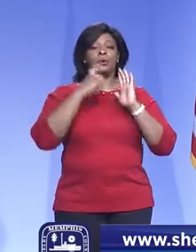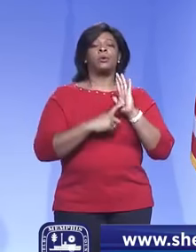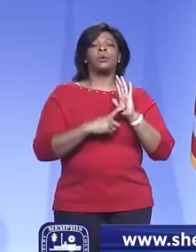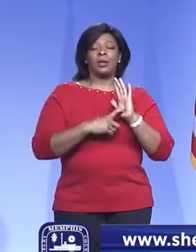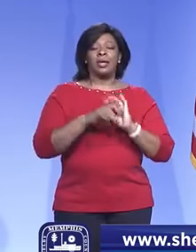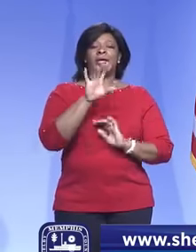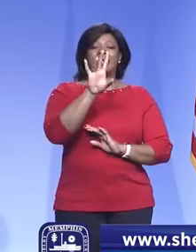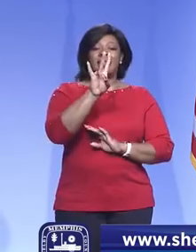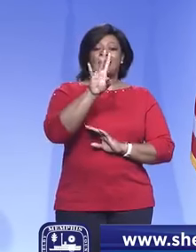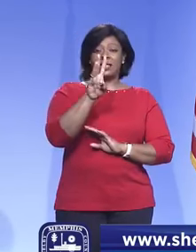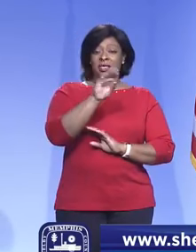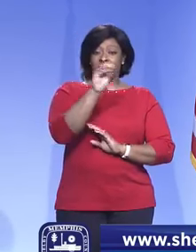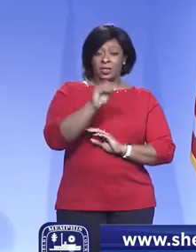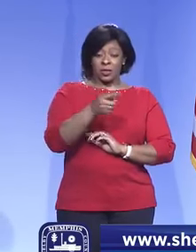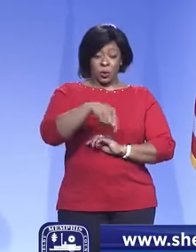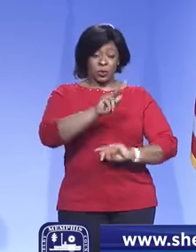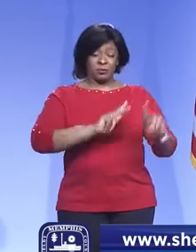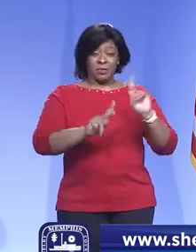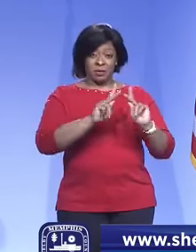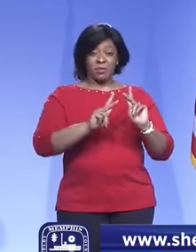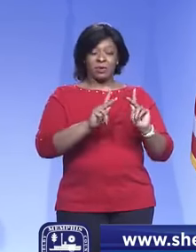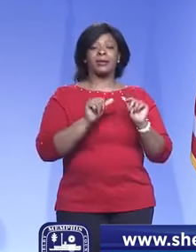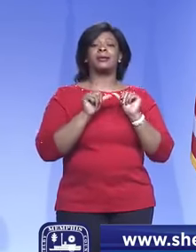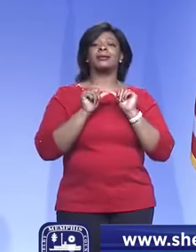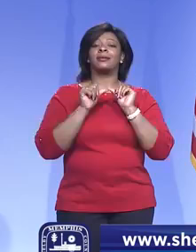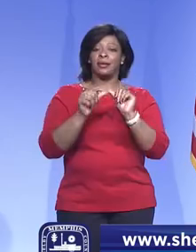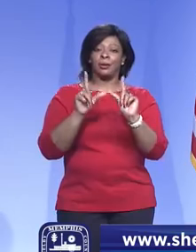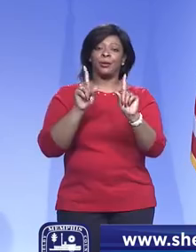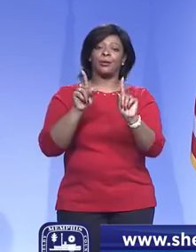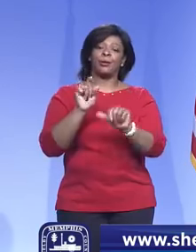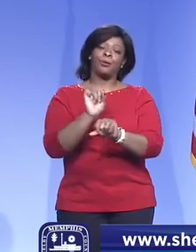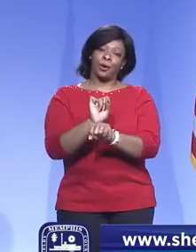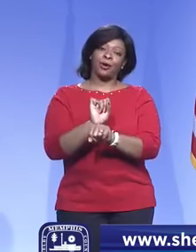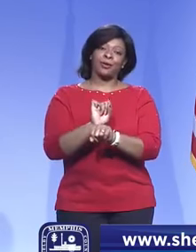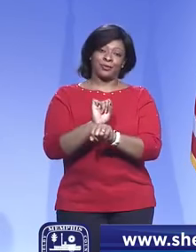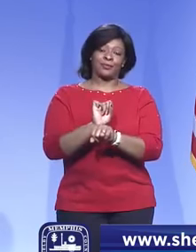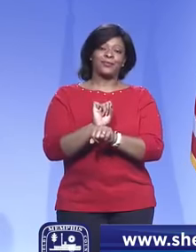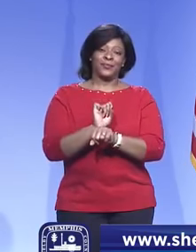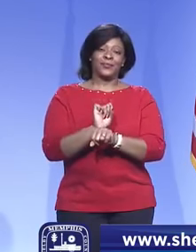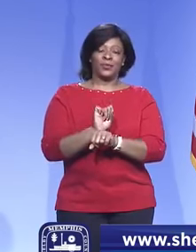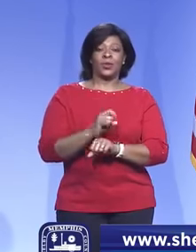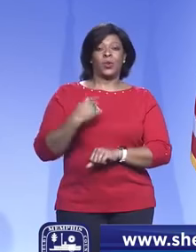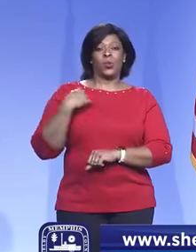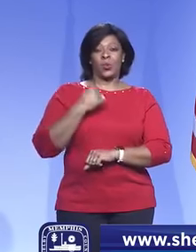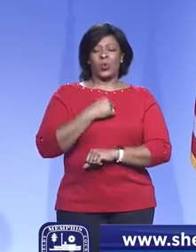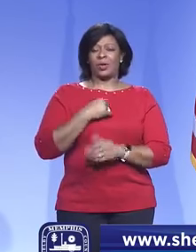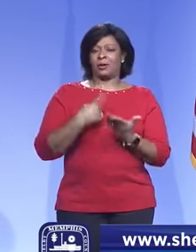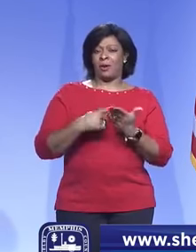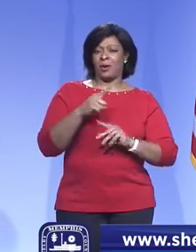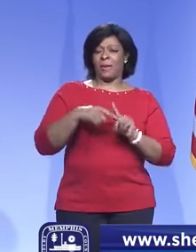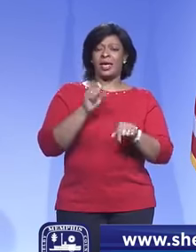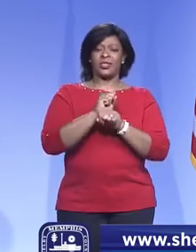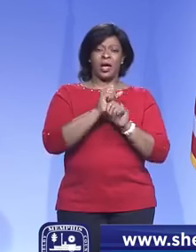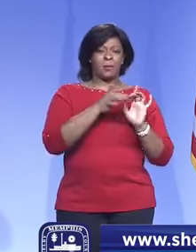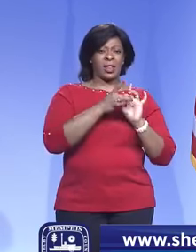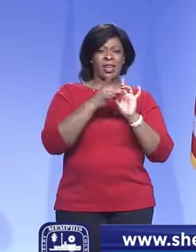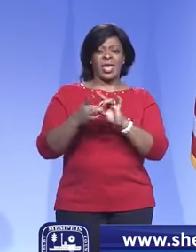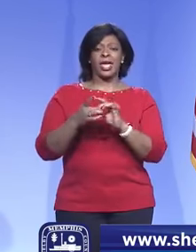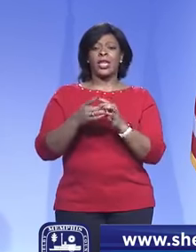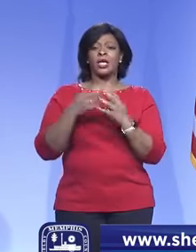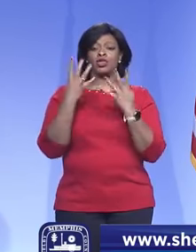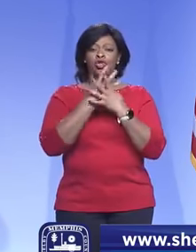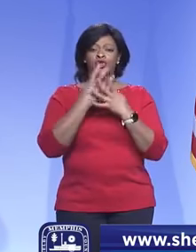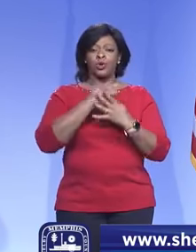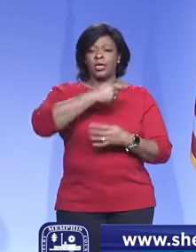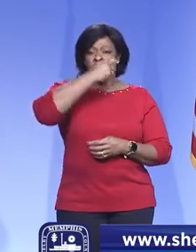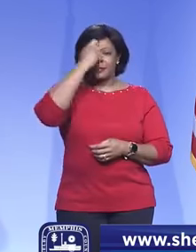about 76% continue to go to work. We've all talked about job-related screening.